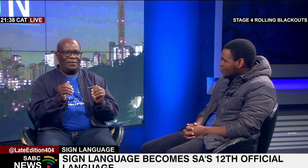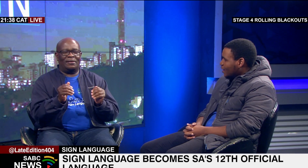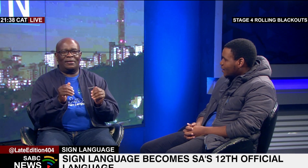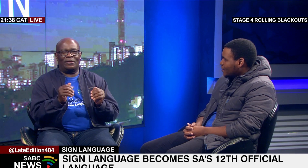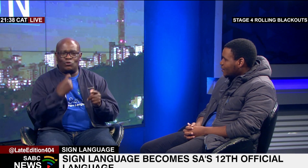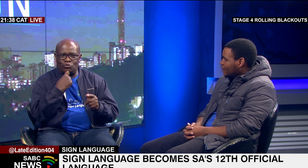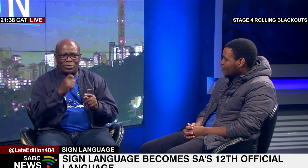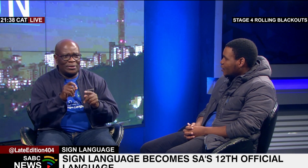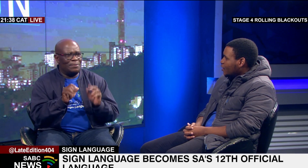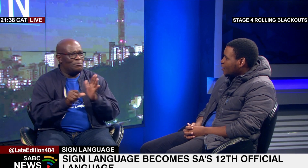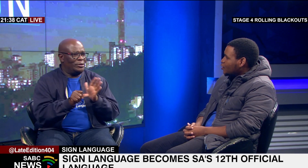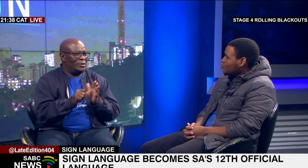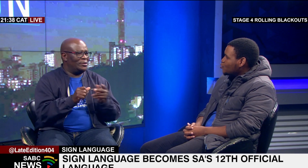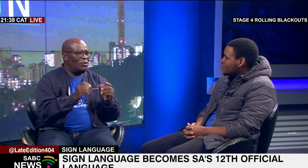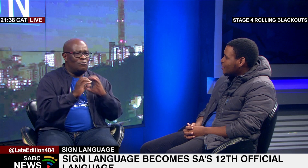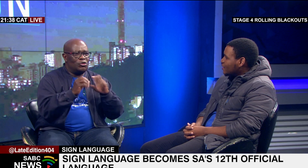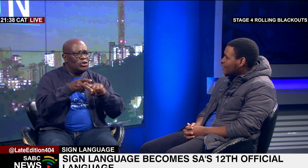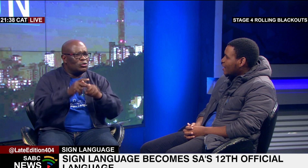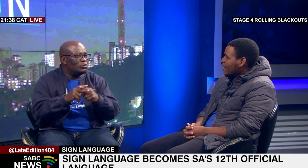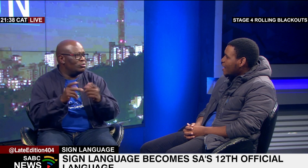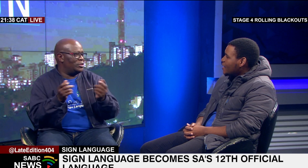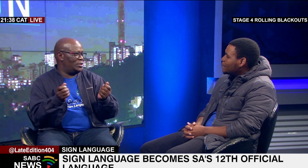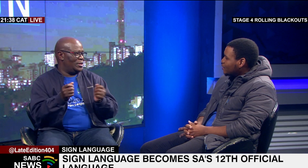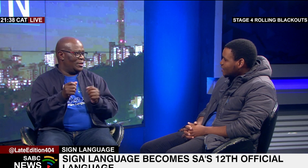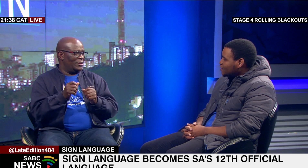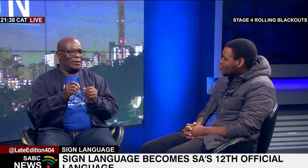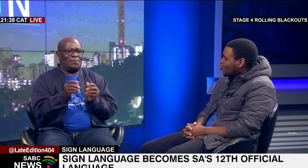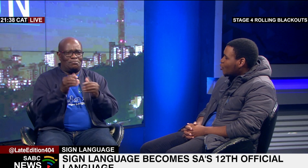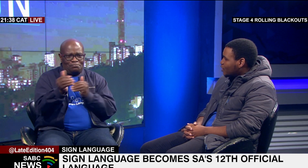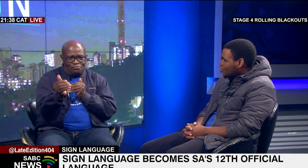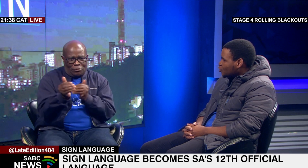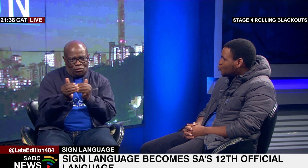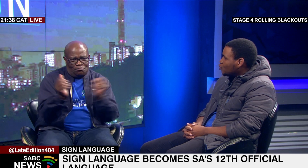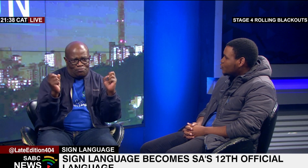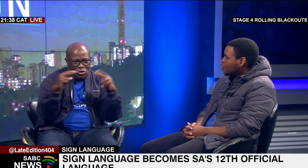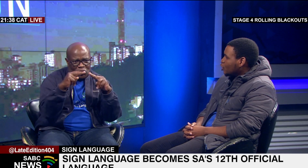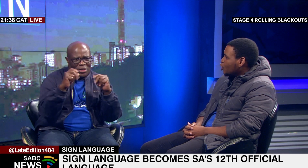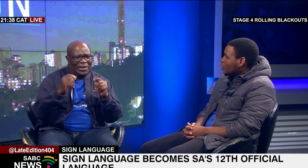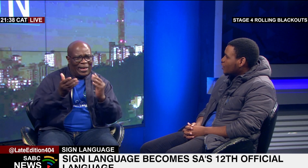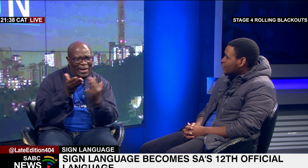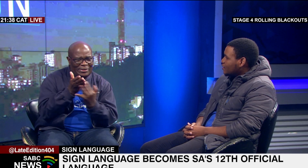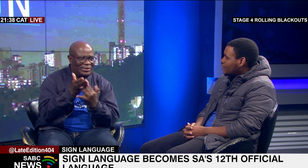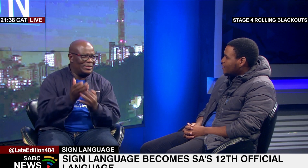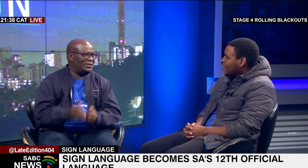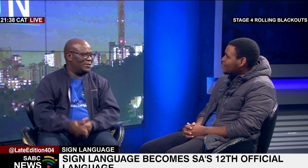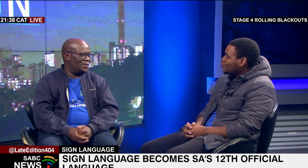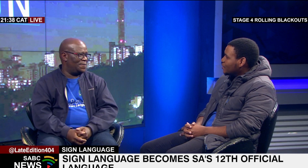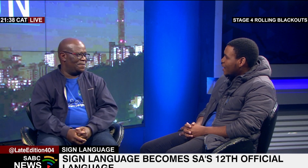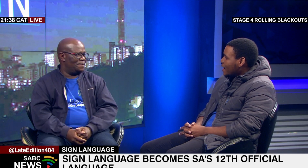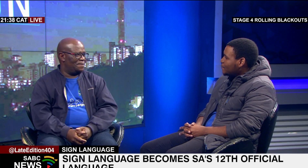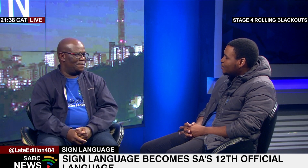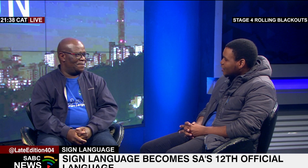closer using important communication tools that will